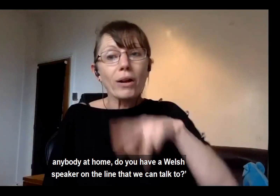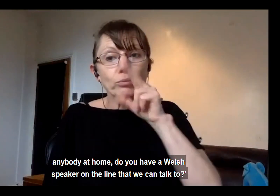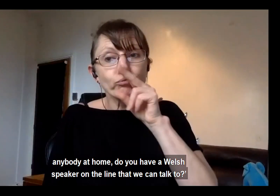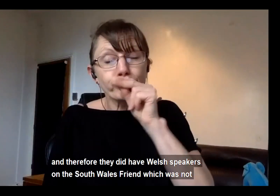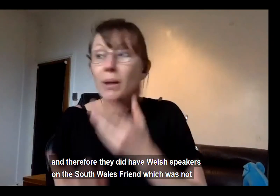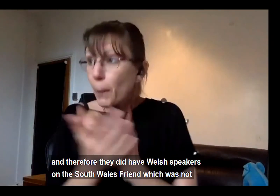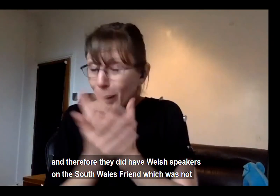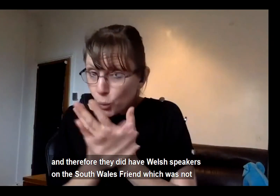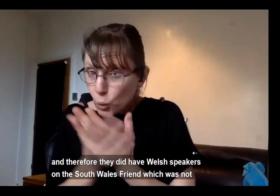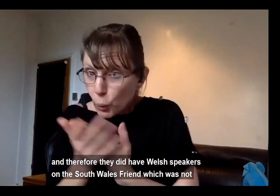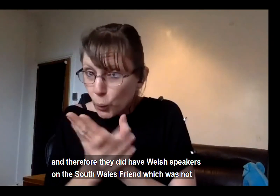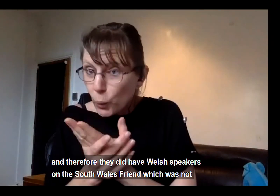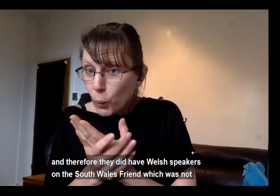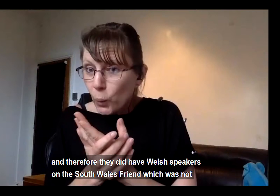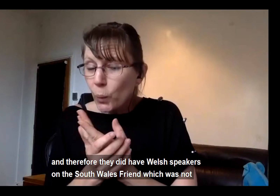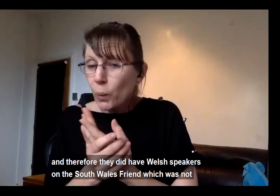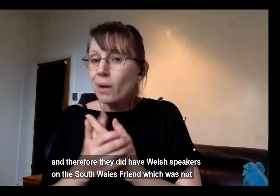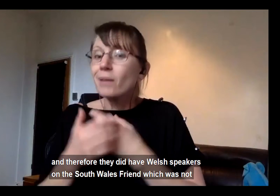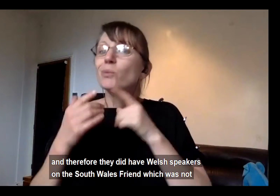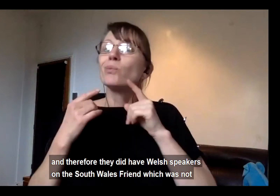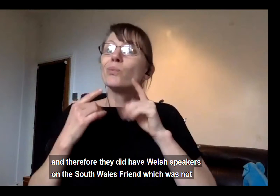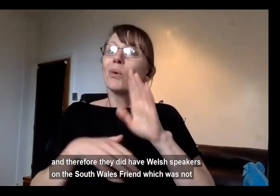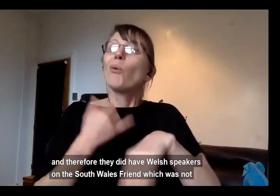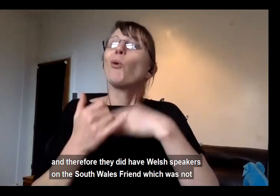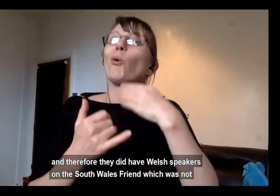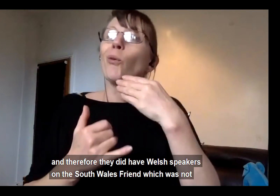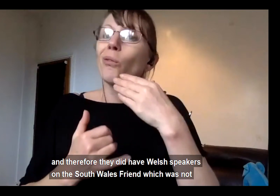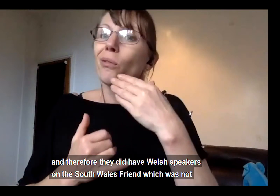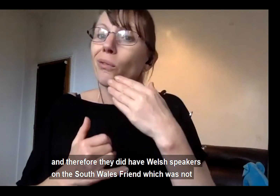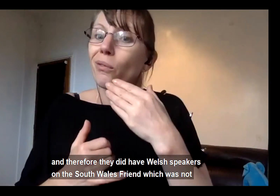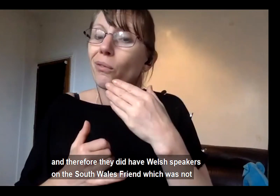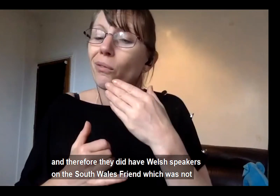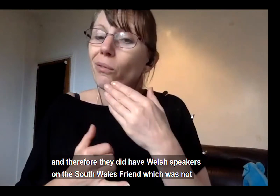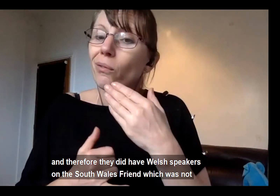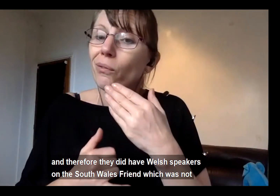talk to? And therefore they had to